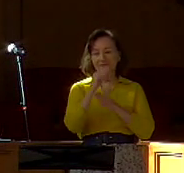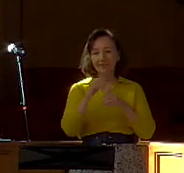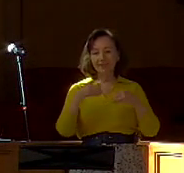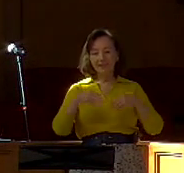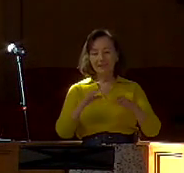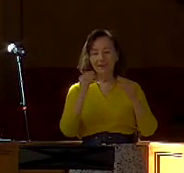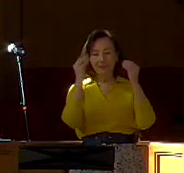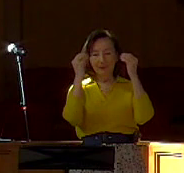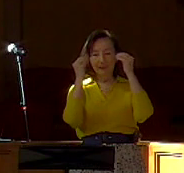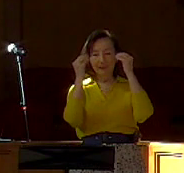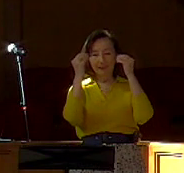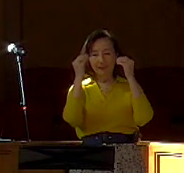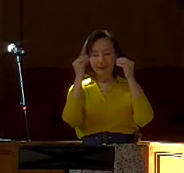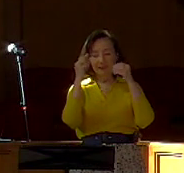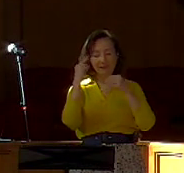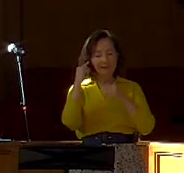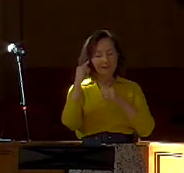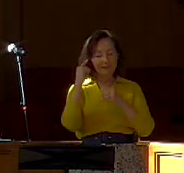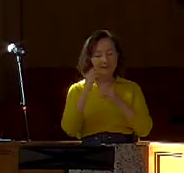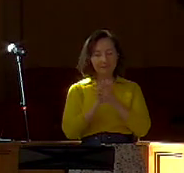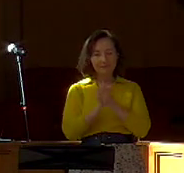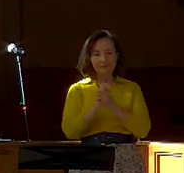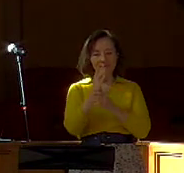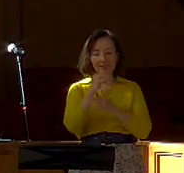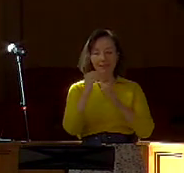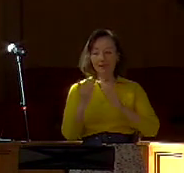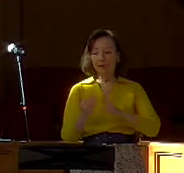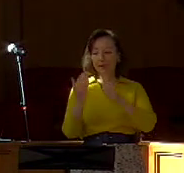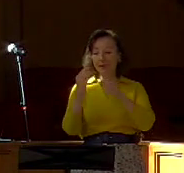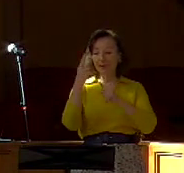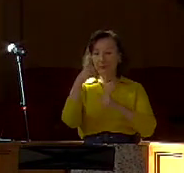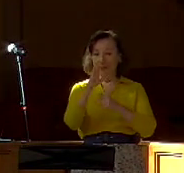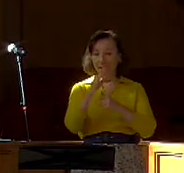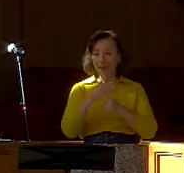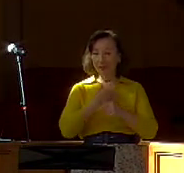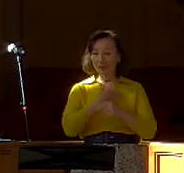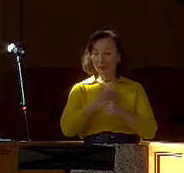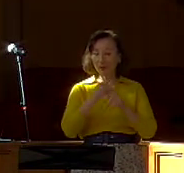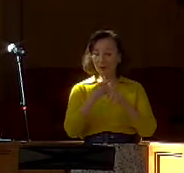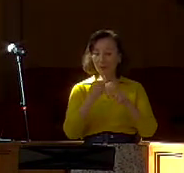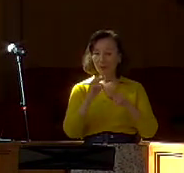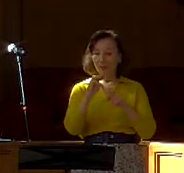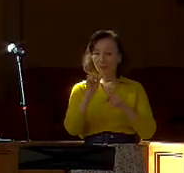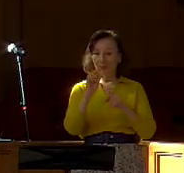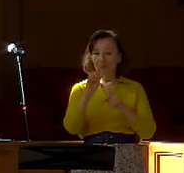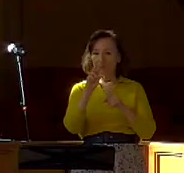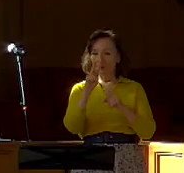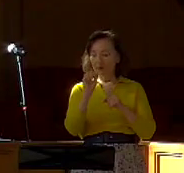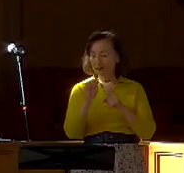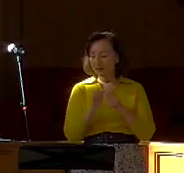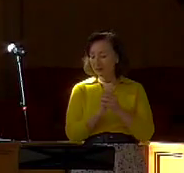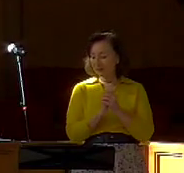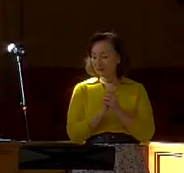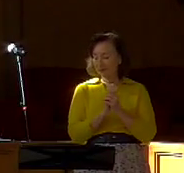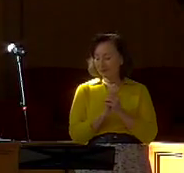meditate. Listen and be present for God as we enjoy this postlude by Martha.